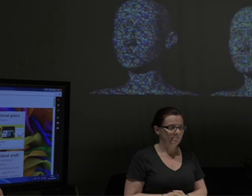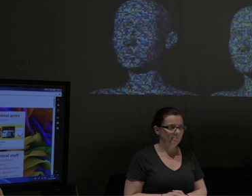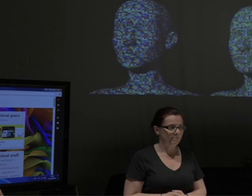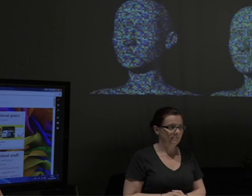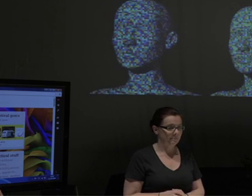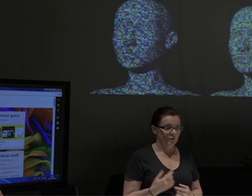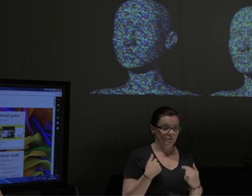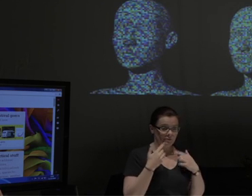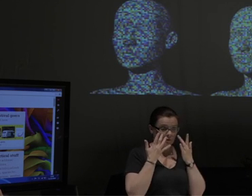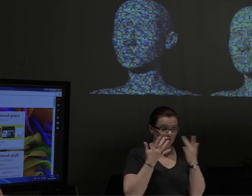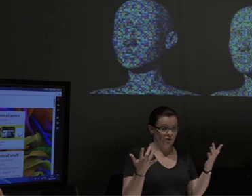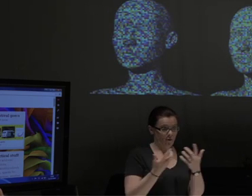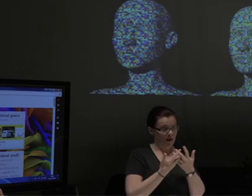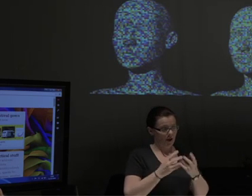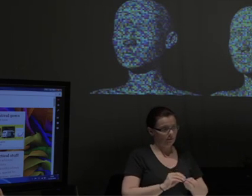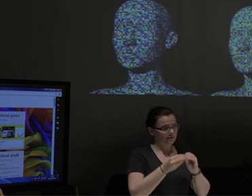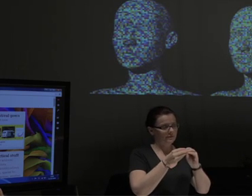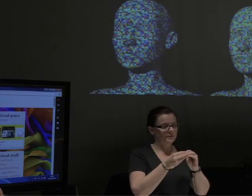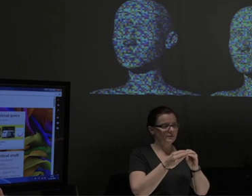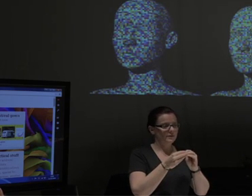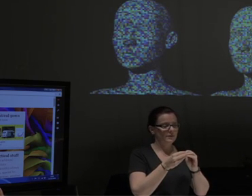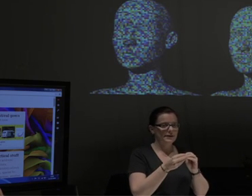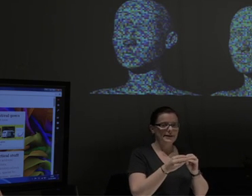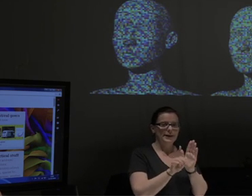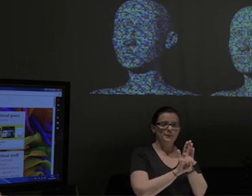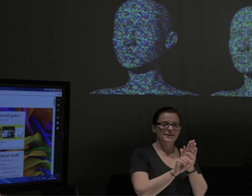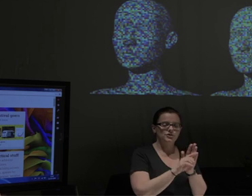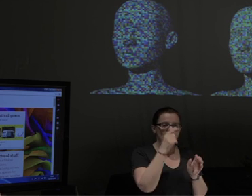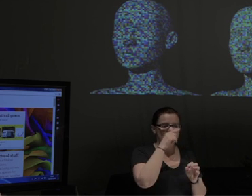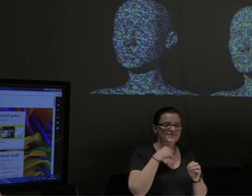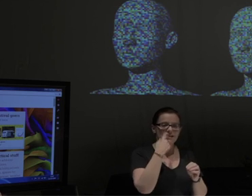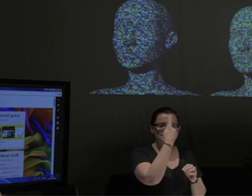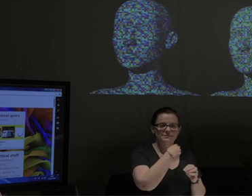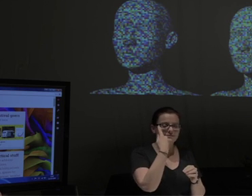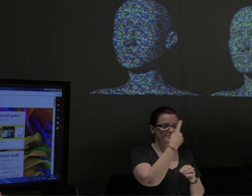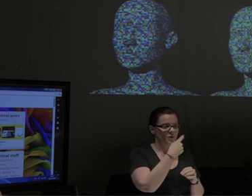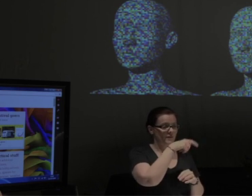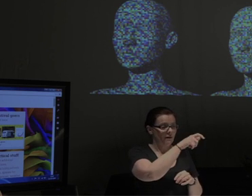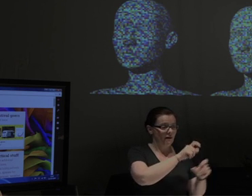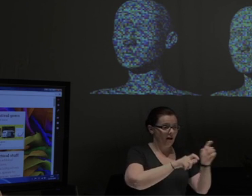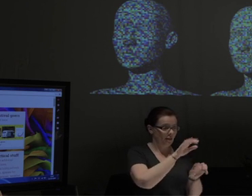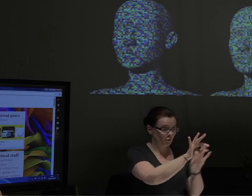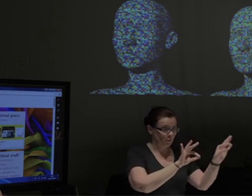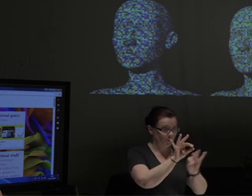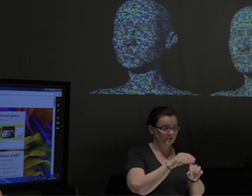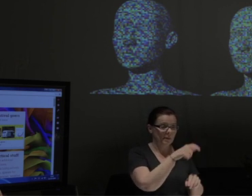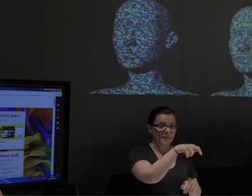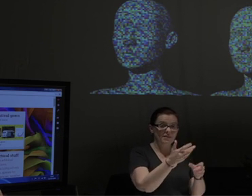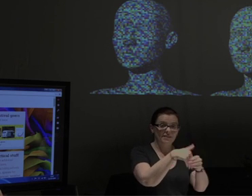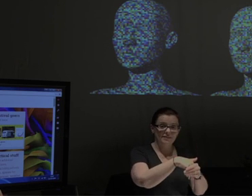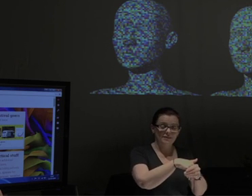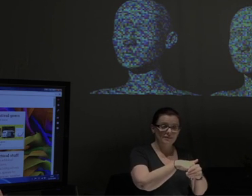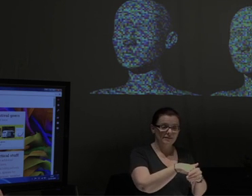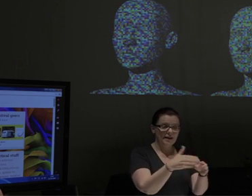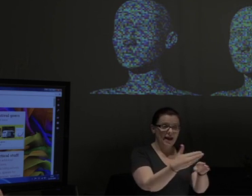We'll show you how we make a graphic image of faces from colours chosen by cafe patrons before and after taking part